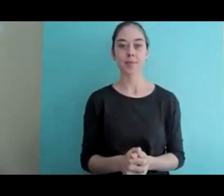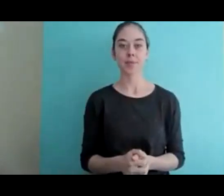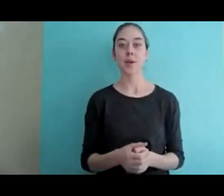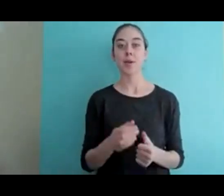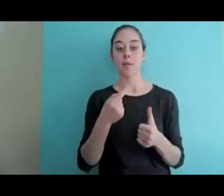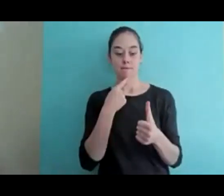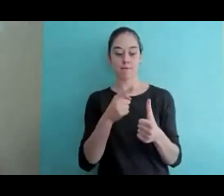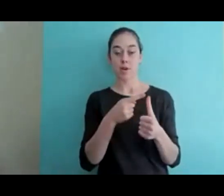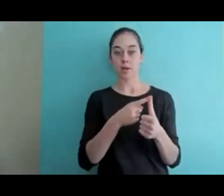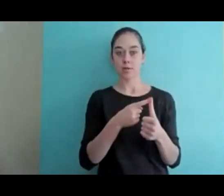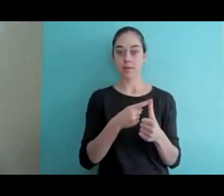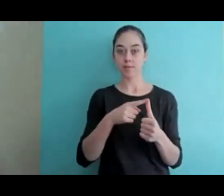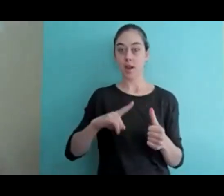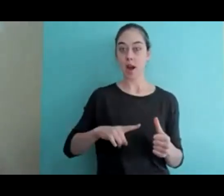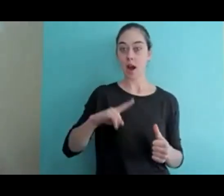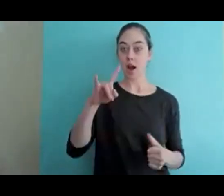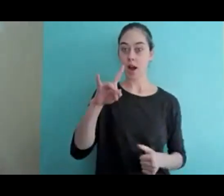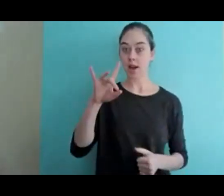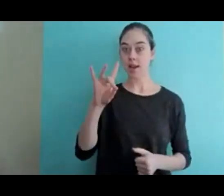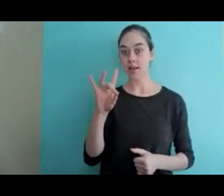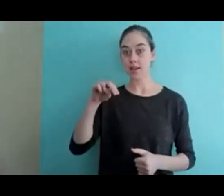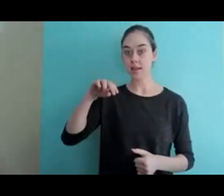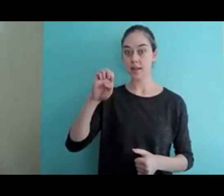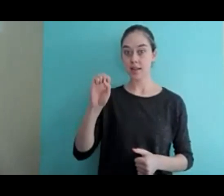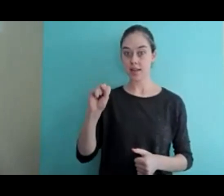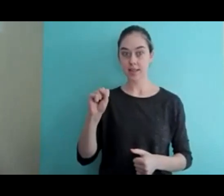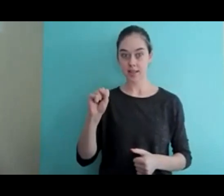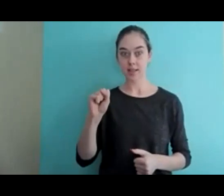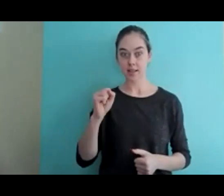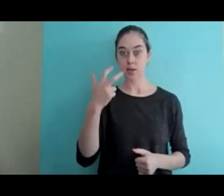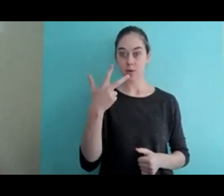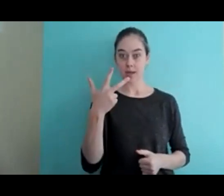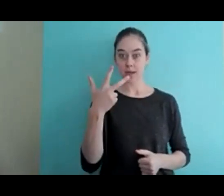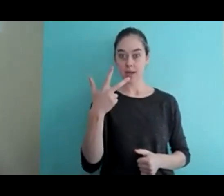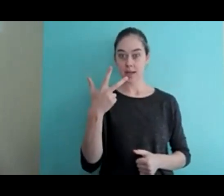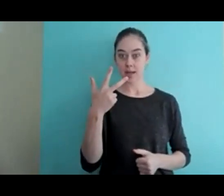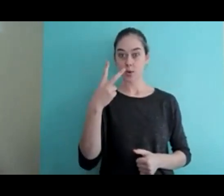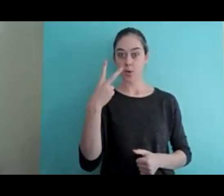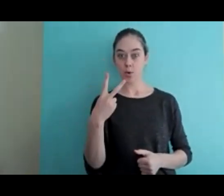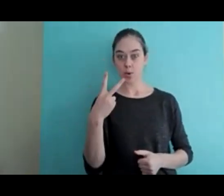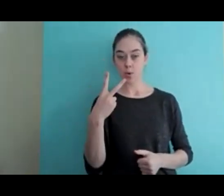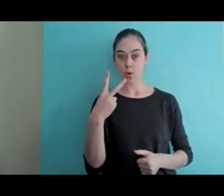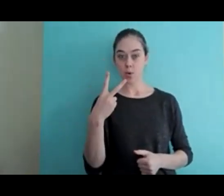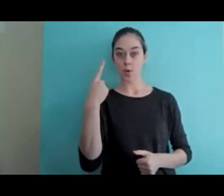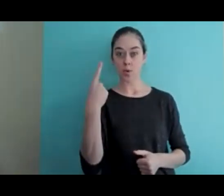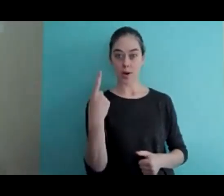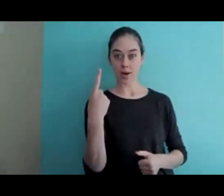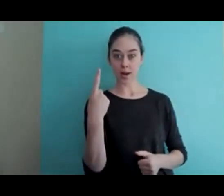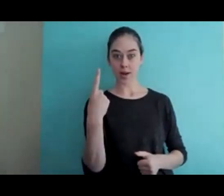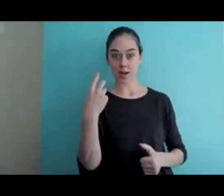first. High knees for everyone. Three, we're gonna go in. Three, two,